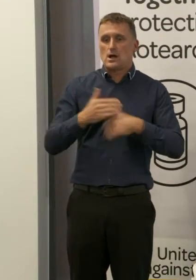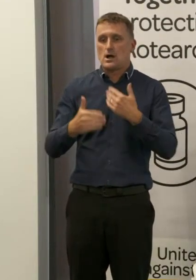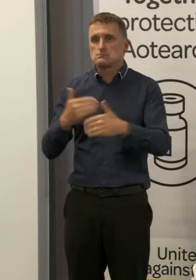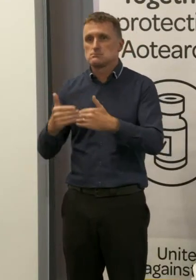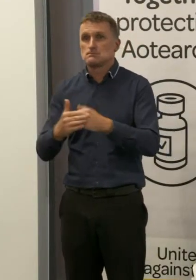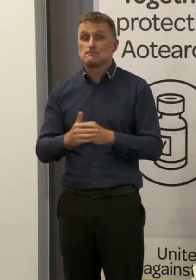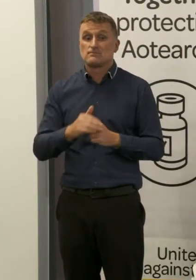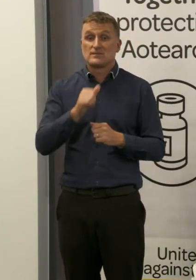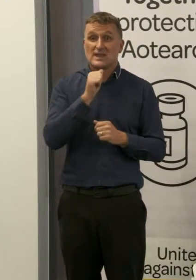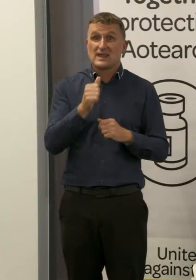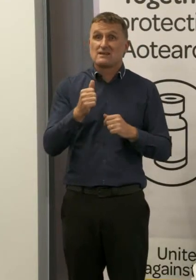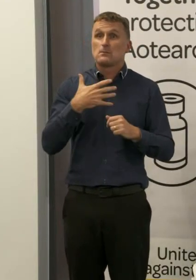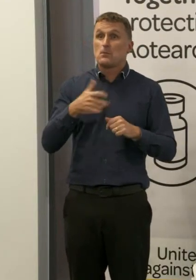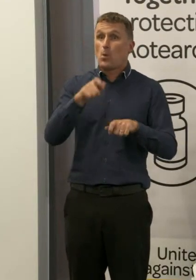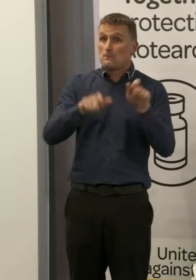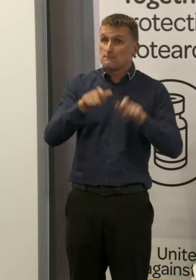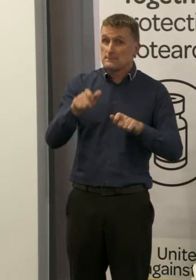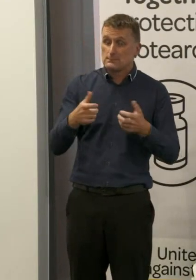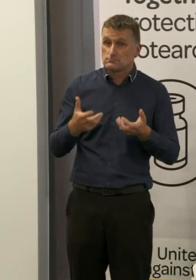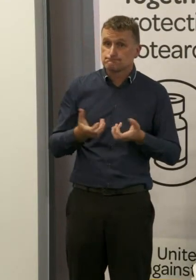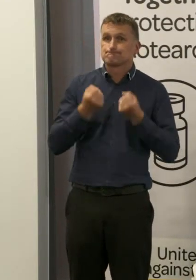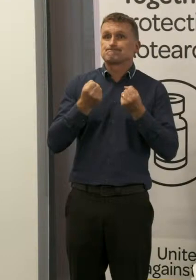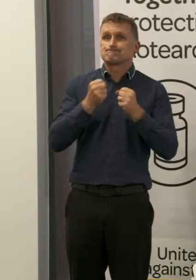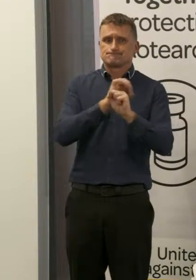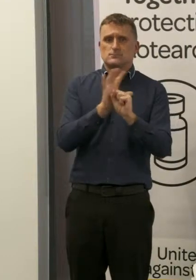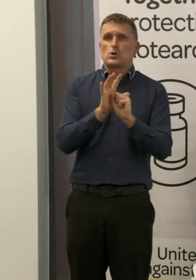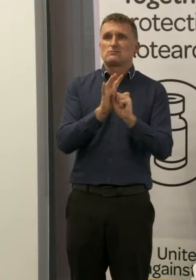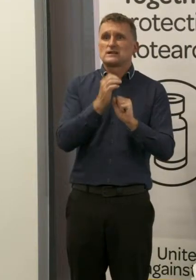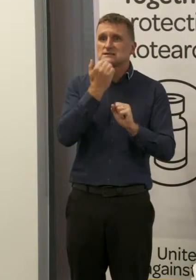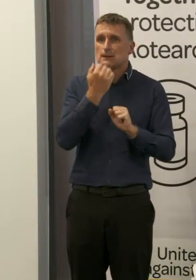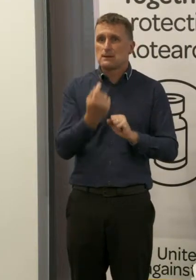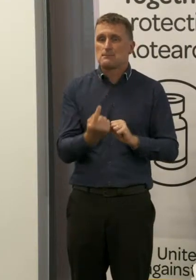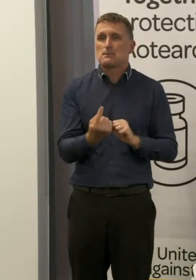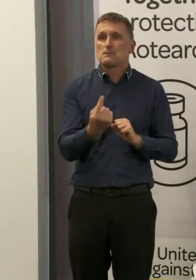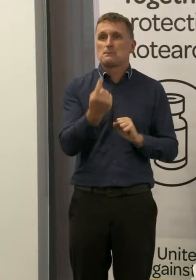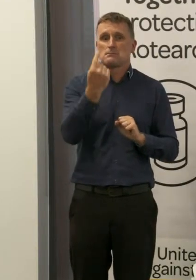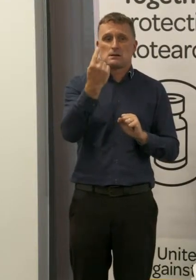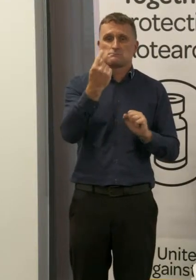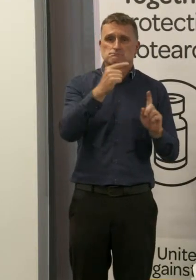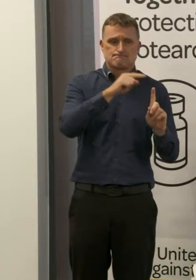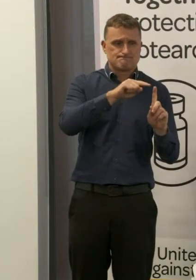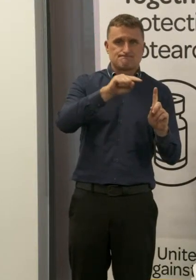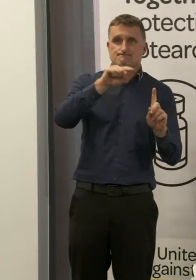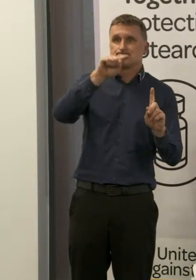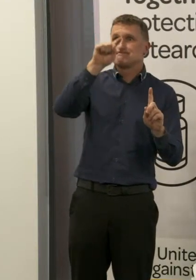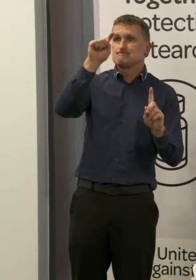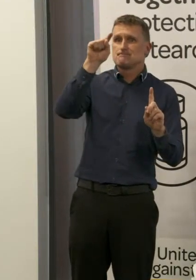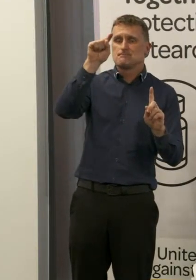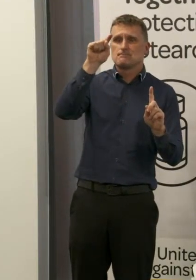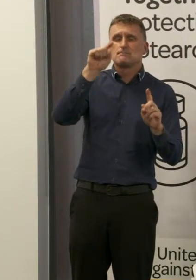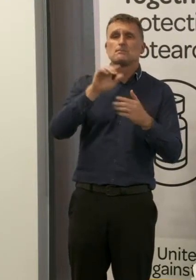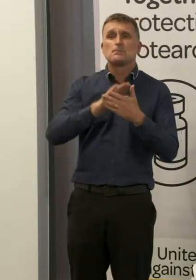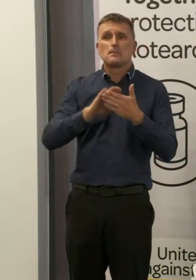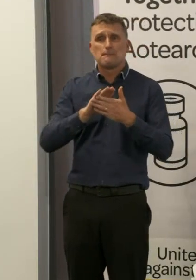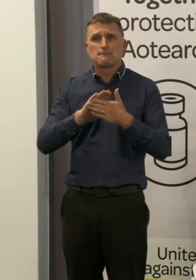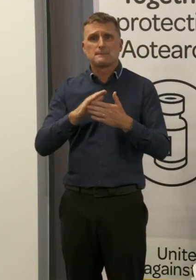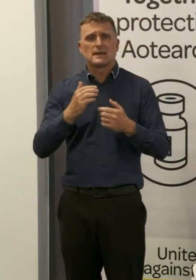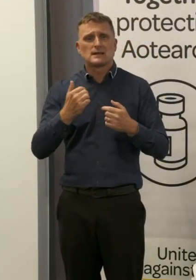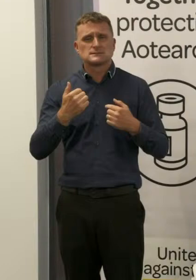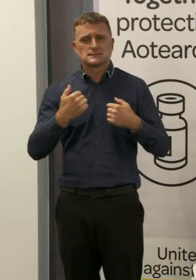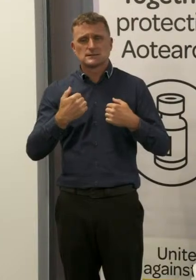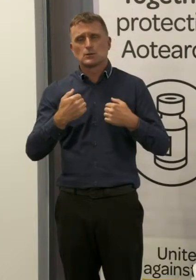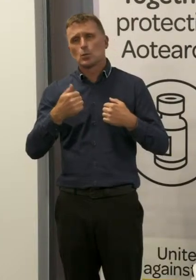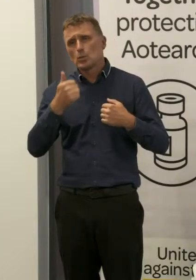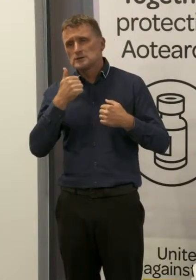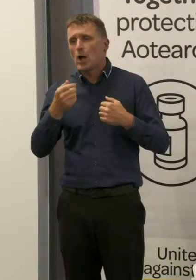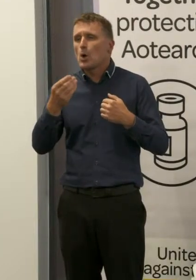higher case numbers, we also know that we won't be. Our case numbers won't be an indicator of all the cases that are out there. Even now,